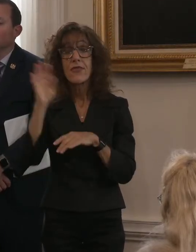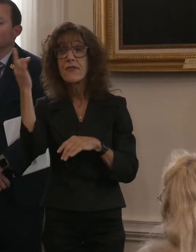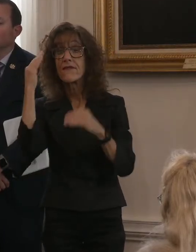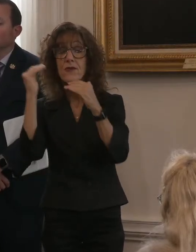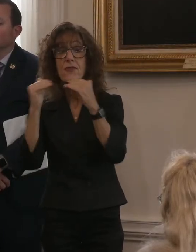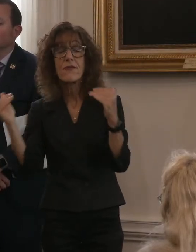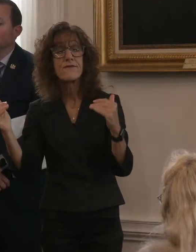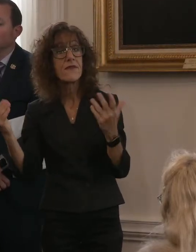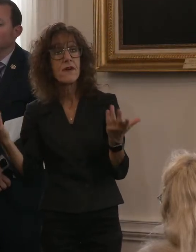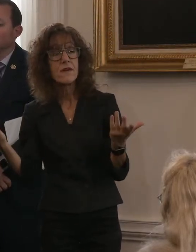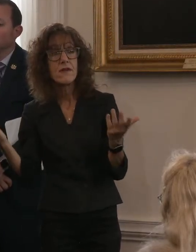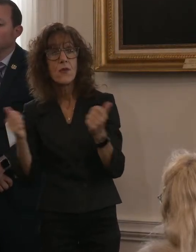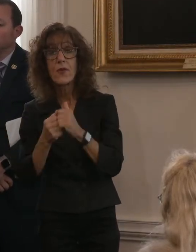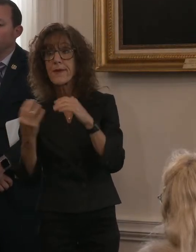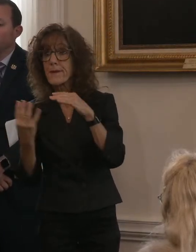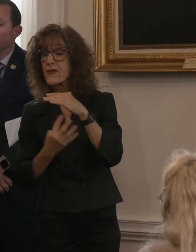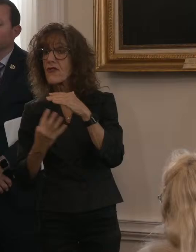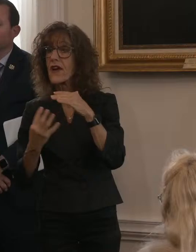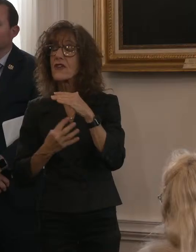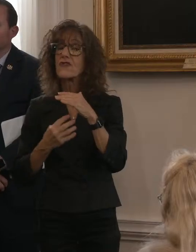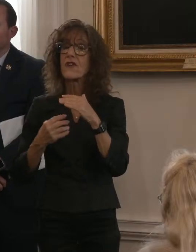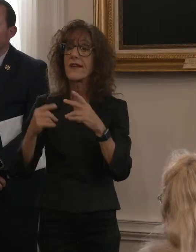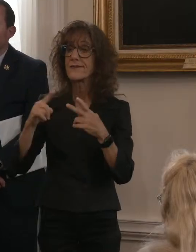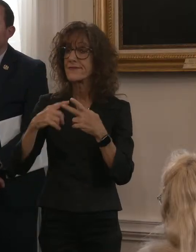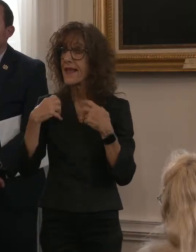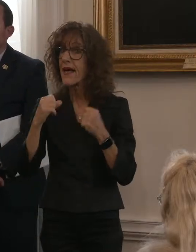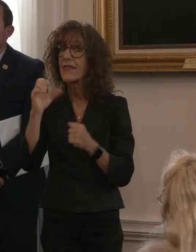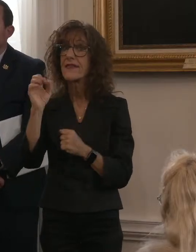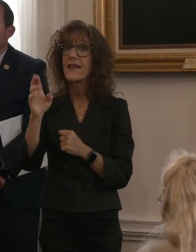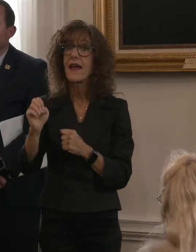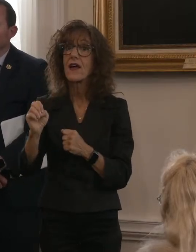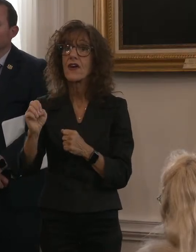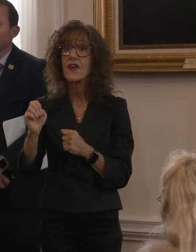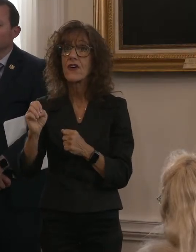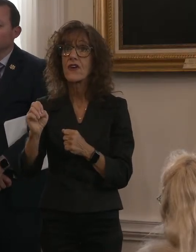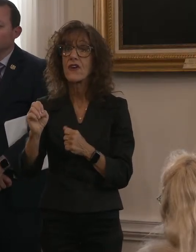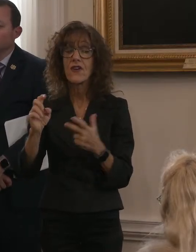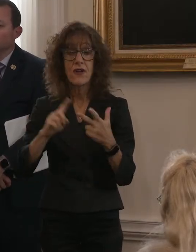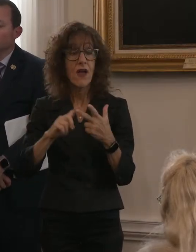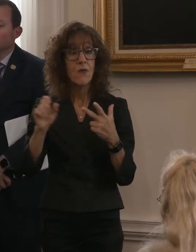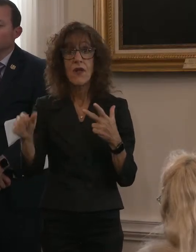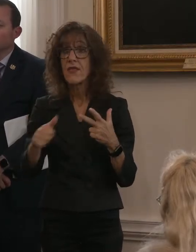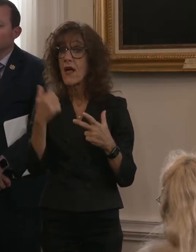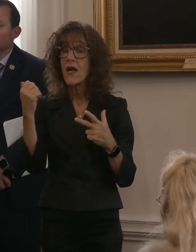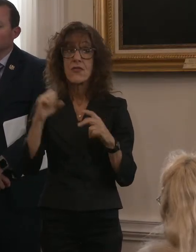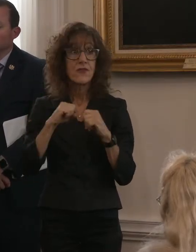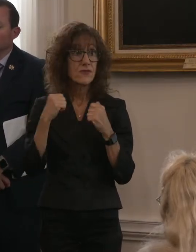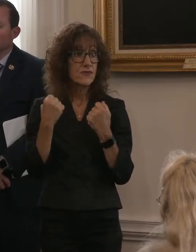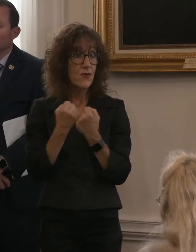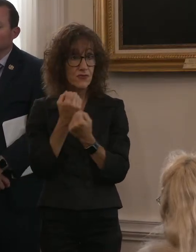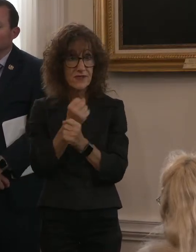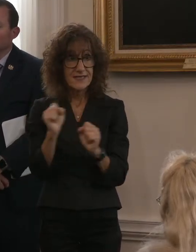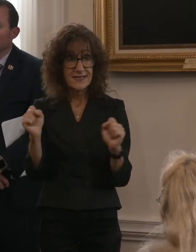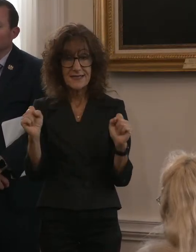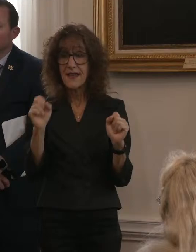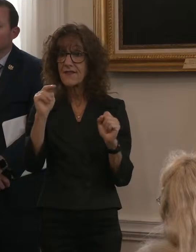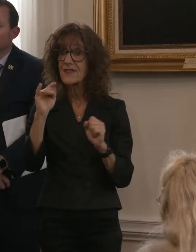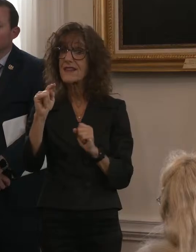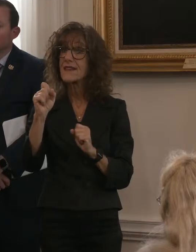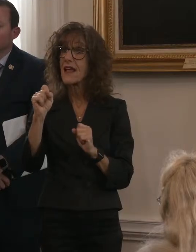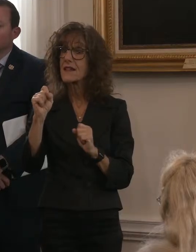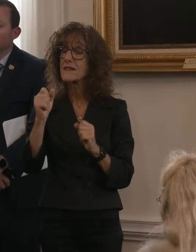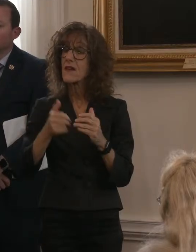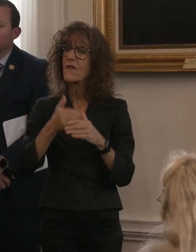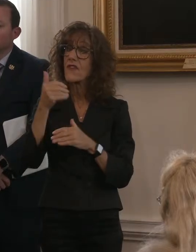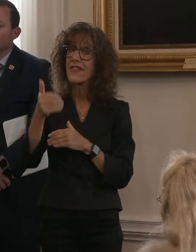level with immigration, with health care, and with other social safety nets over the